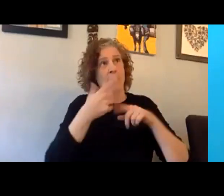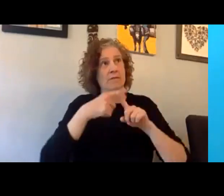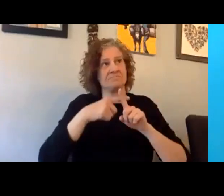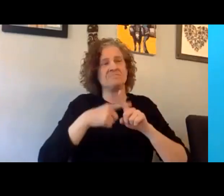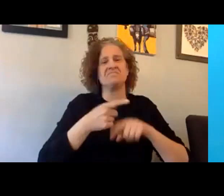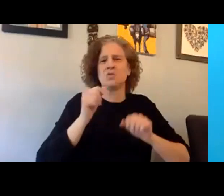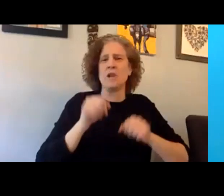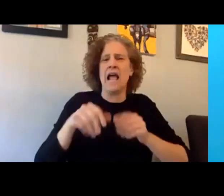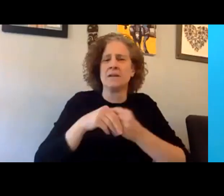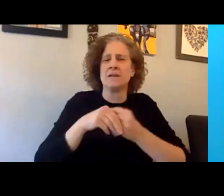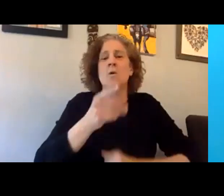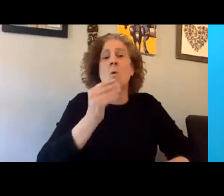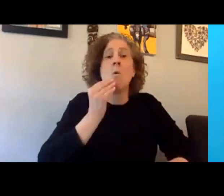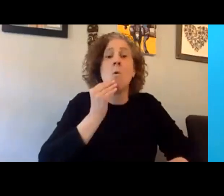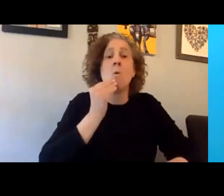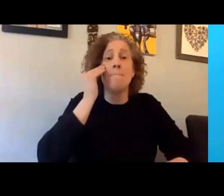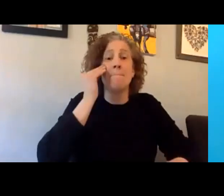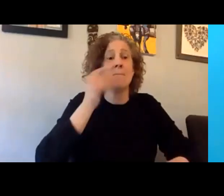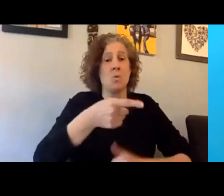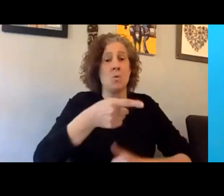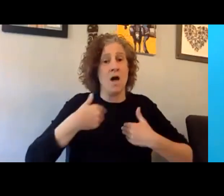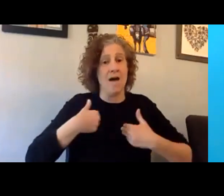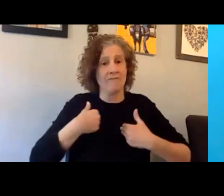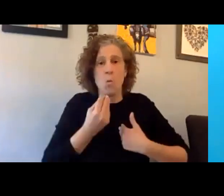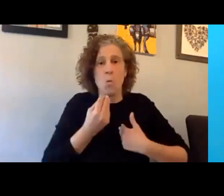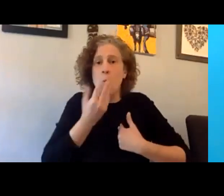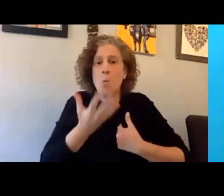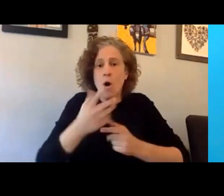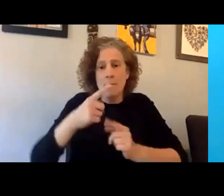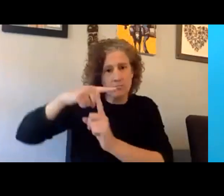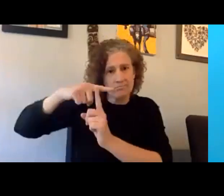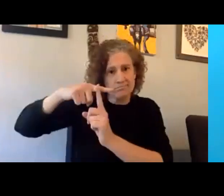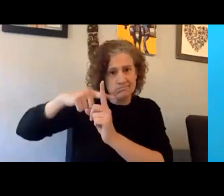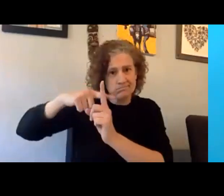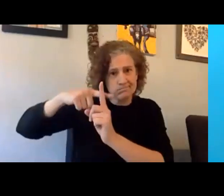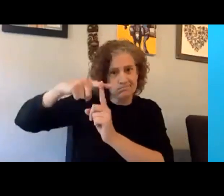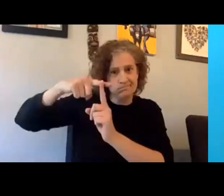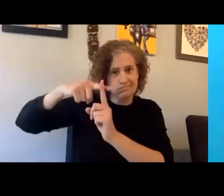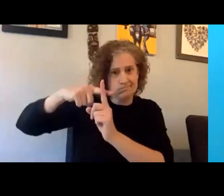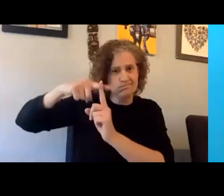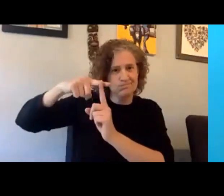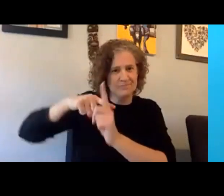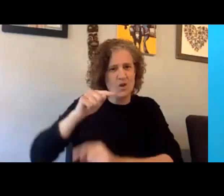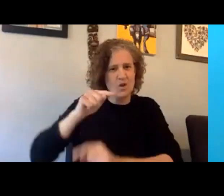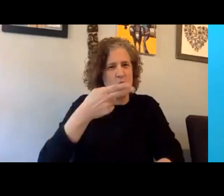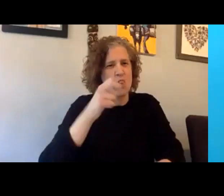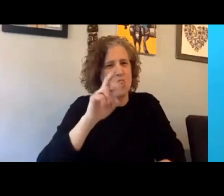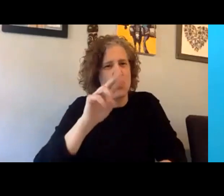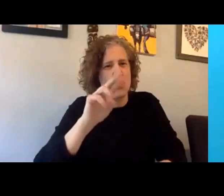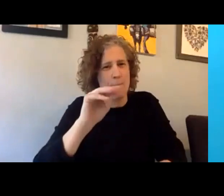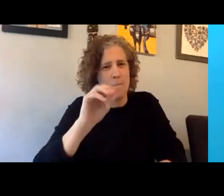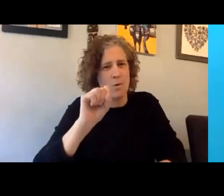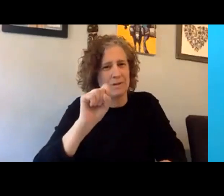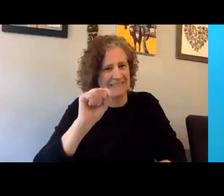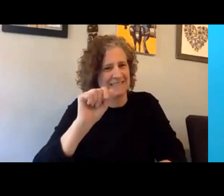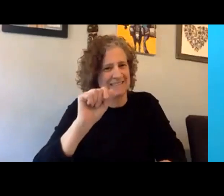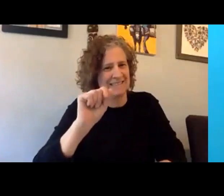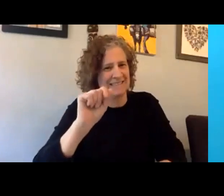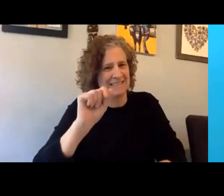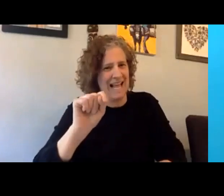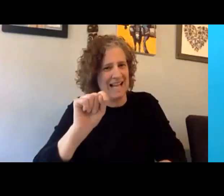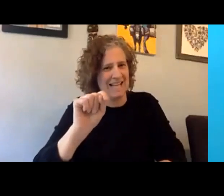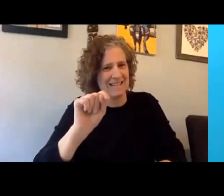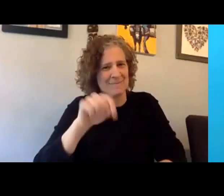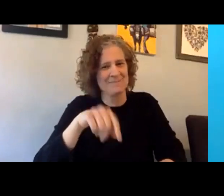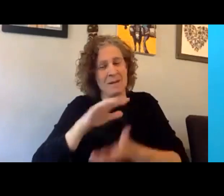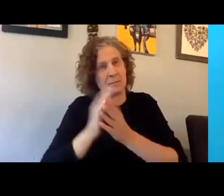you have warmth? You can add more information, like do you have warm temperature?